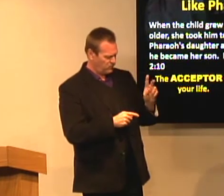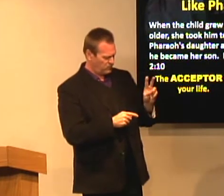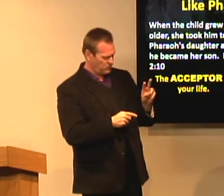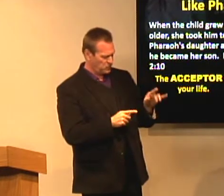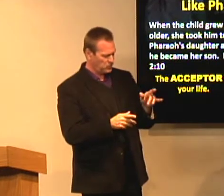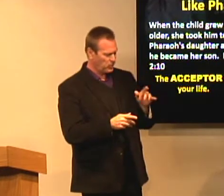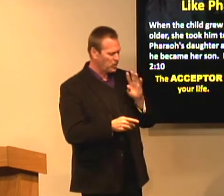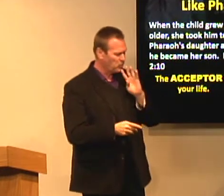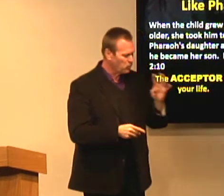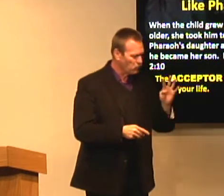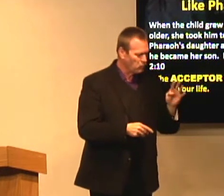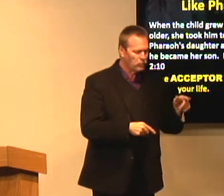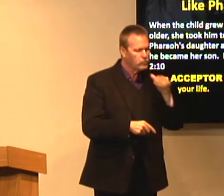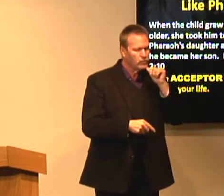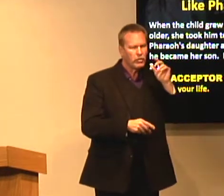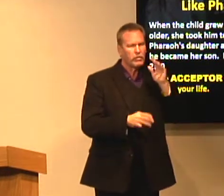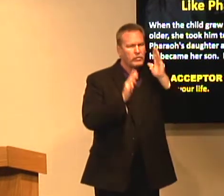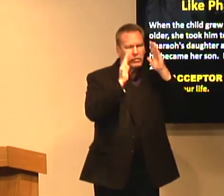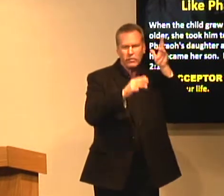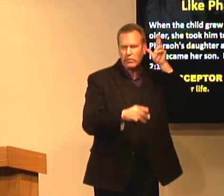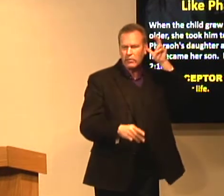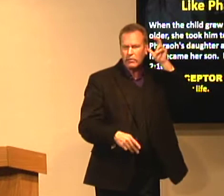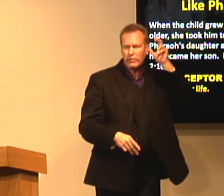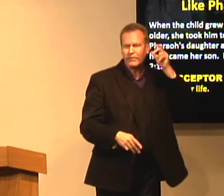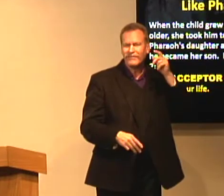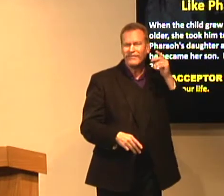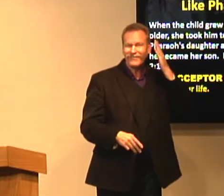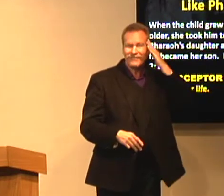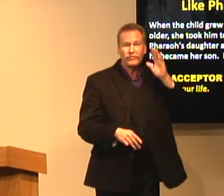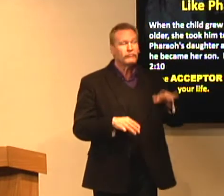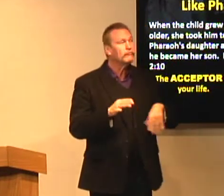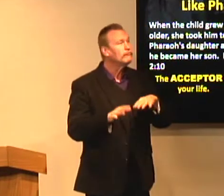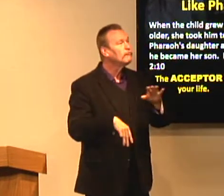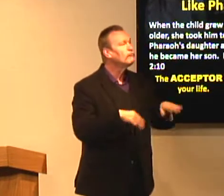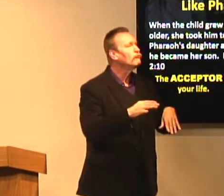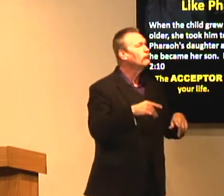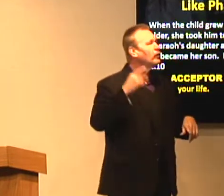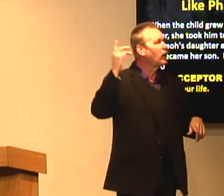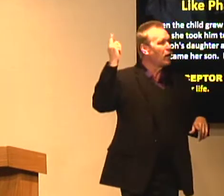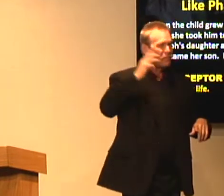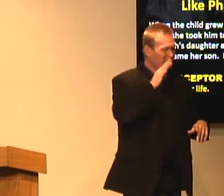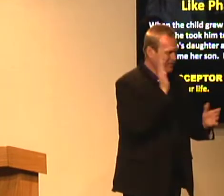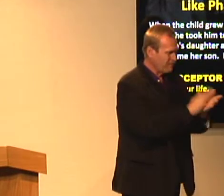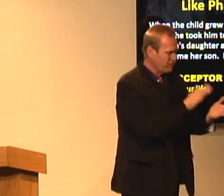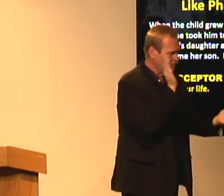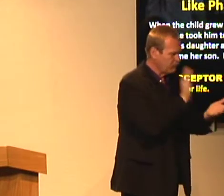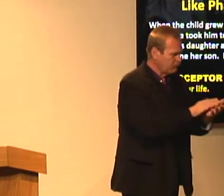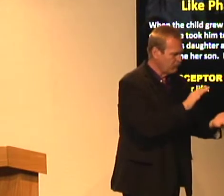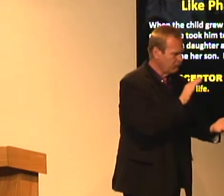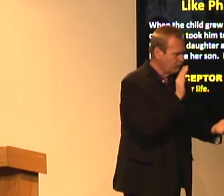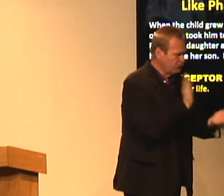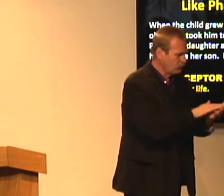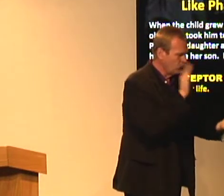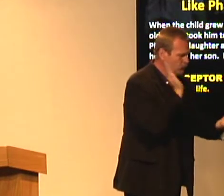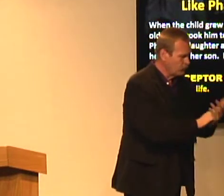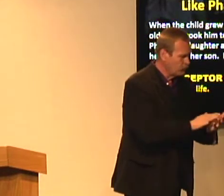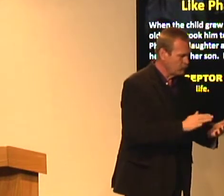get to grow up, and then around 1 or 2 or 4, and then, they're walking around, you can hear them, or you